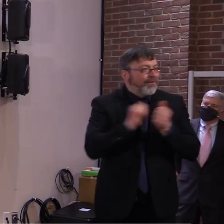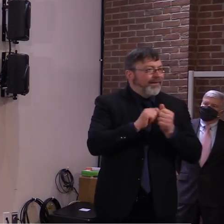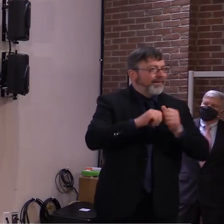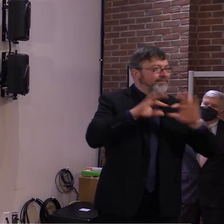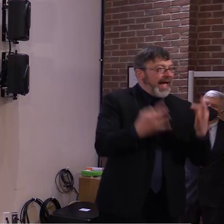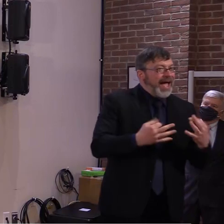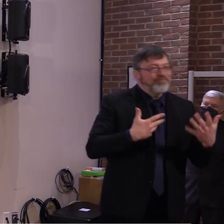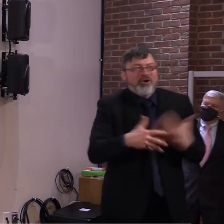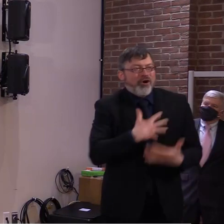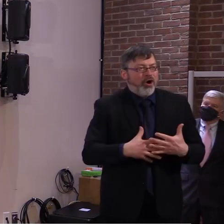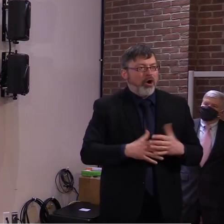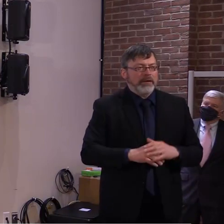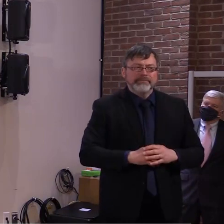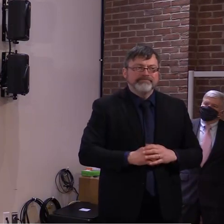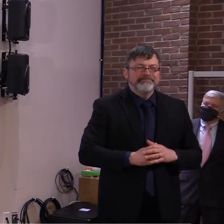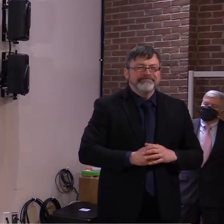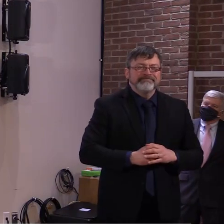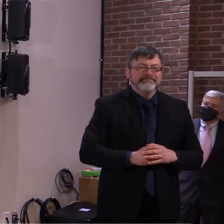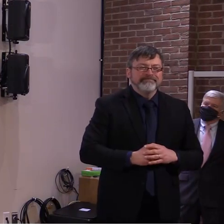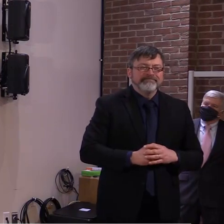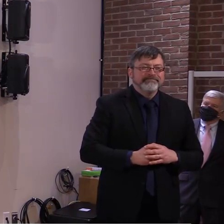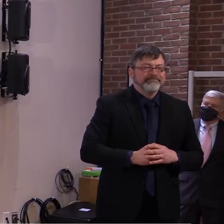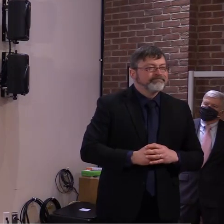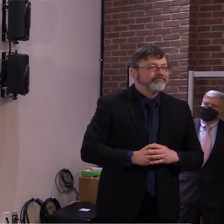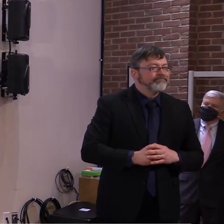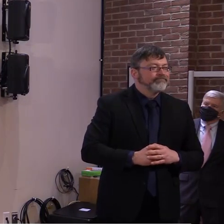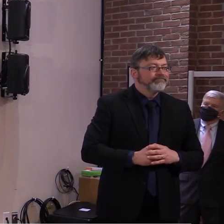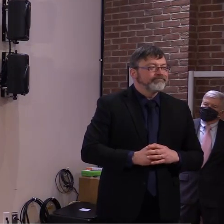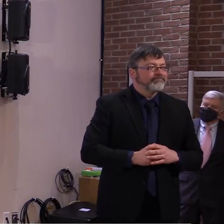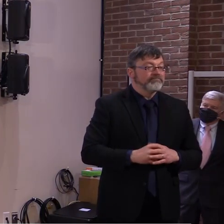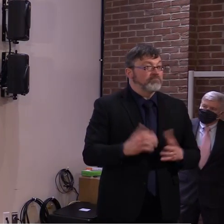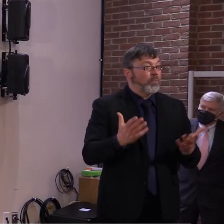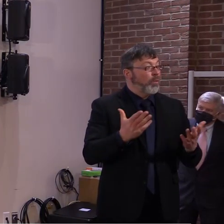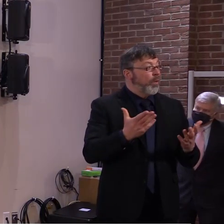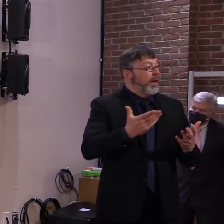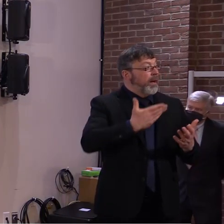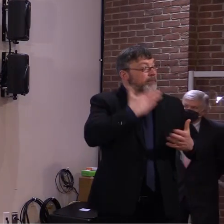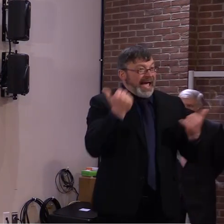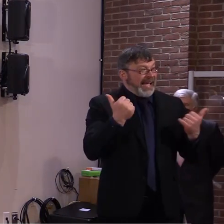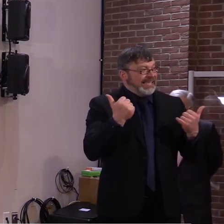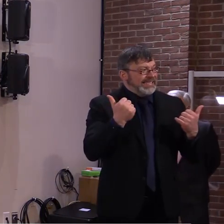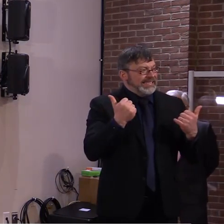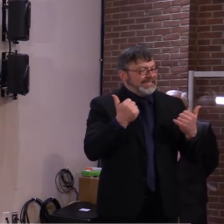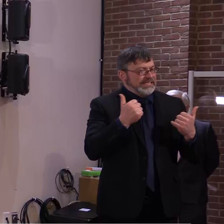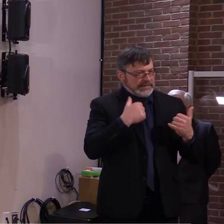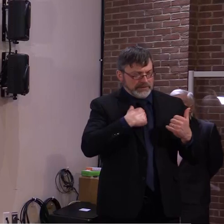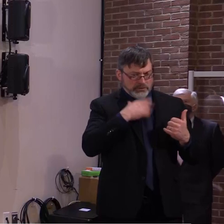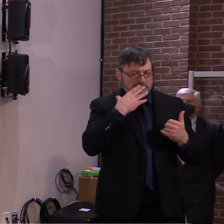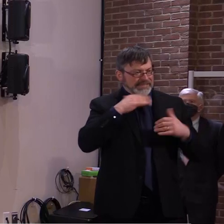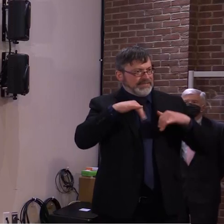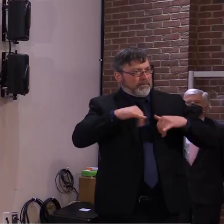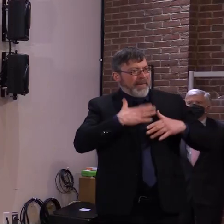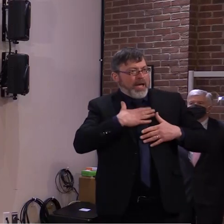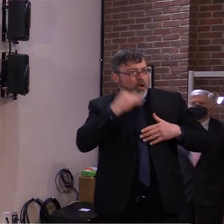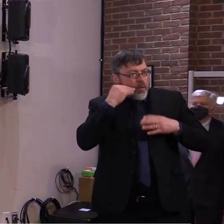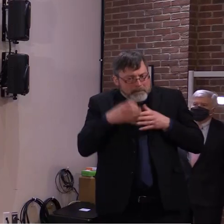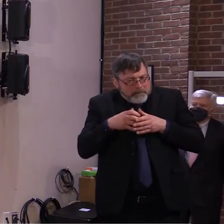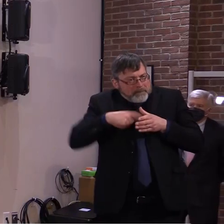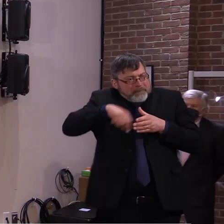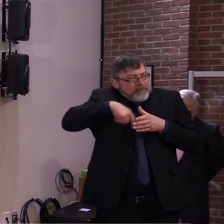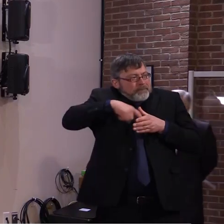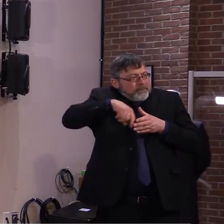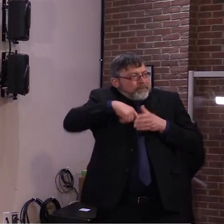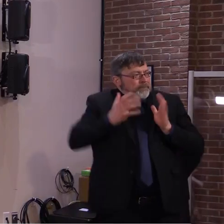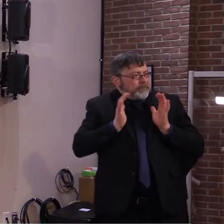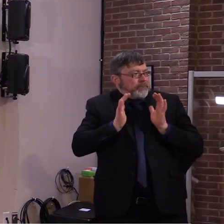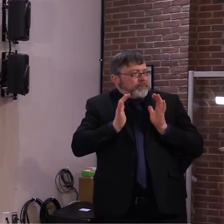is still going to be safest. But if you do gather with people that you don't live with, try to keep it outside as much as